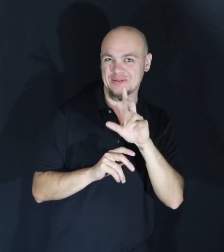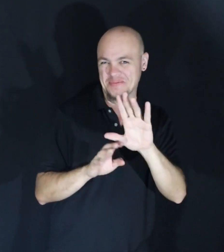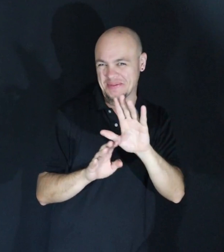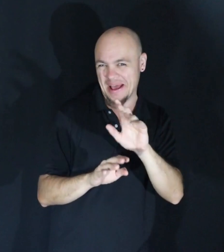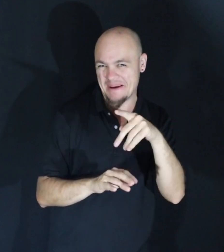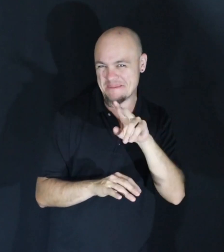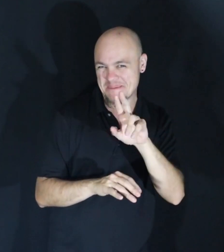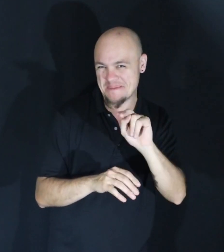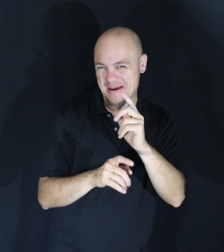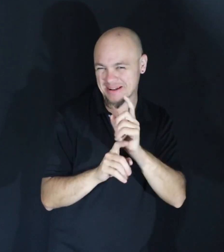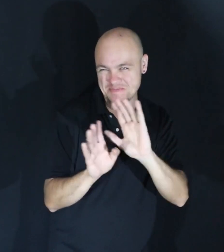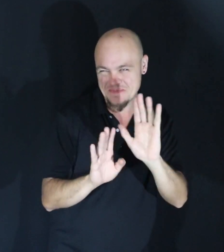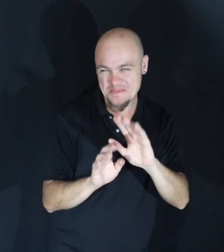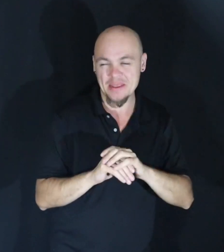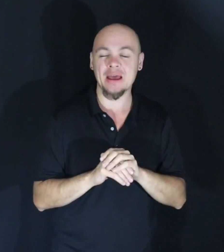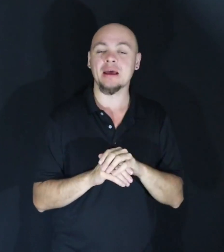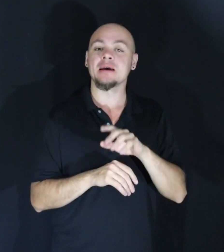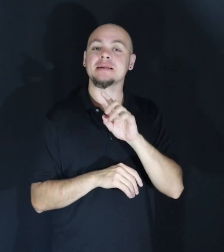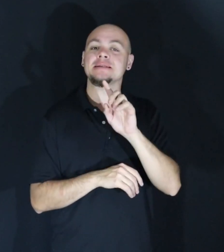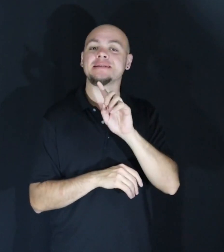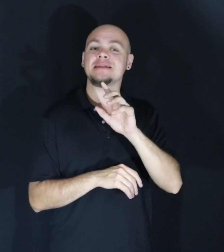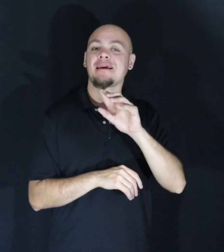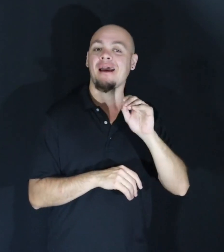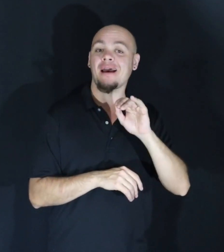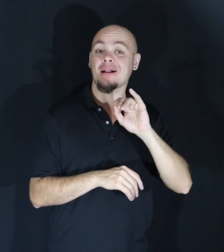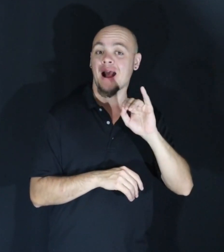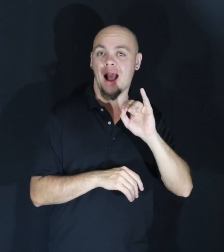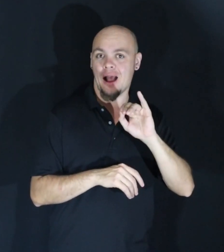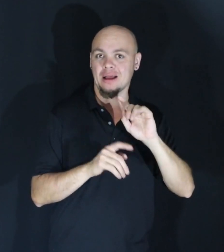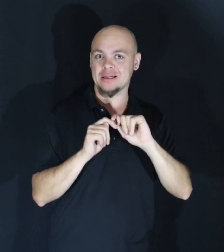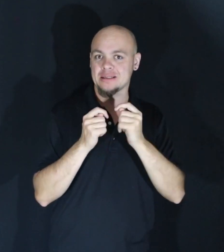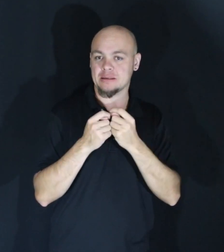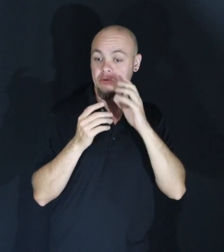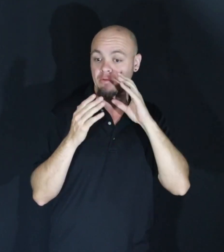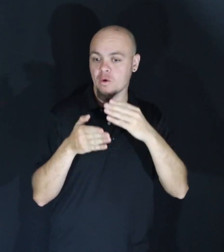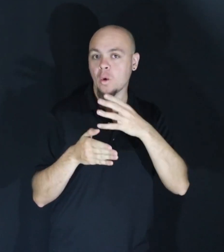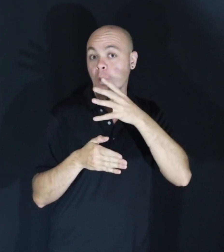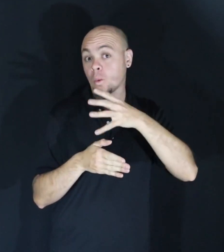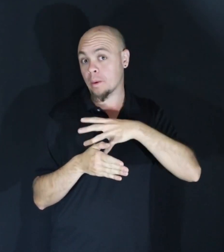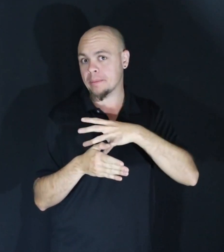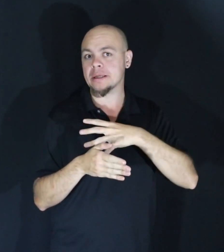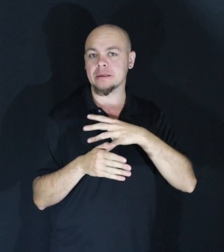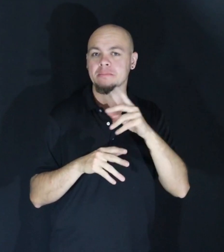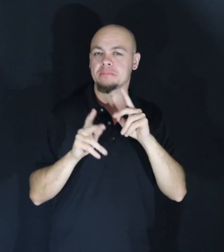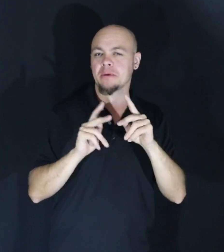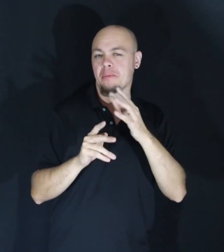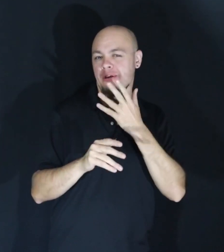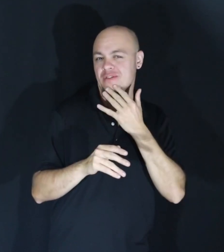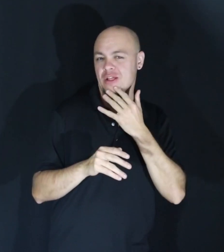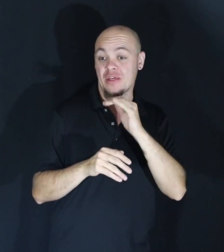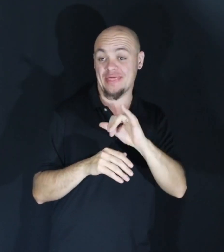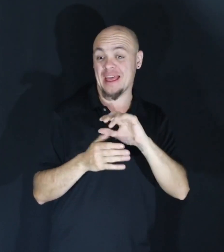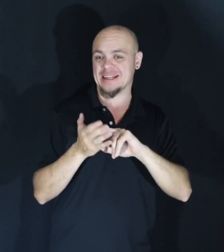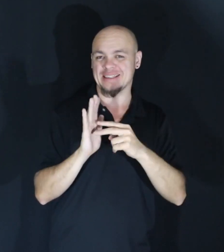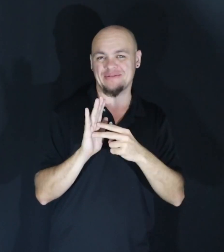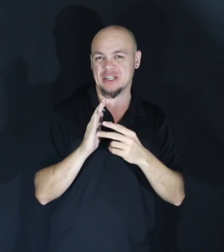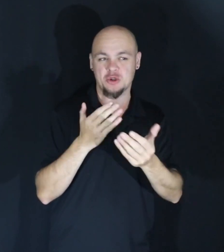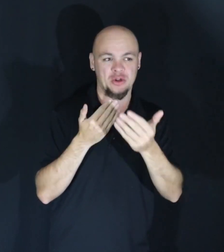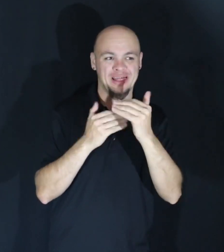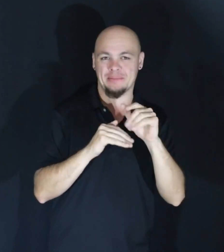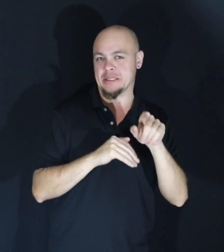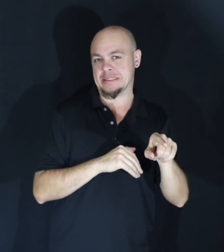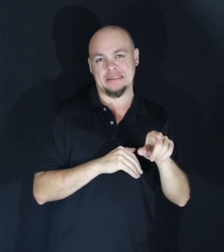The perception is that D&I teams focus on women and people of color. That's a very limited definition that's in fact holding us